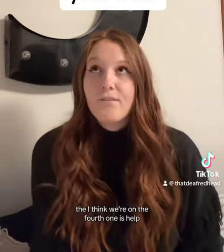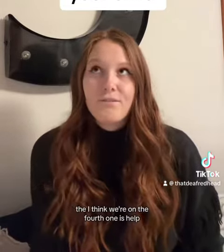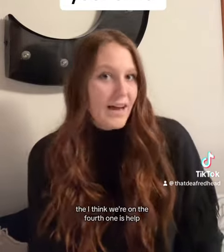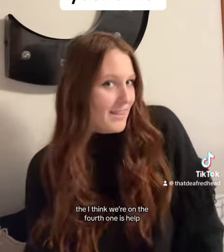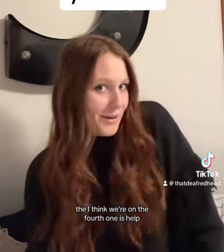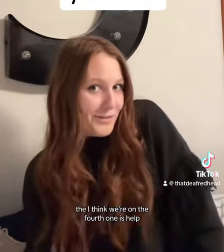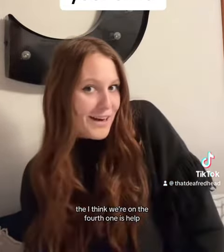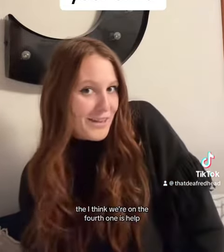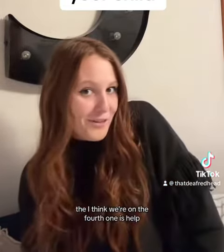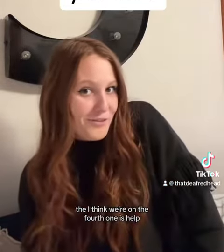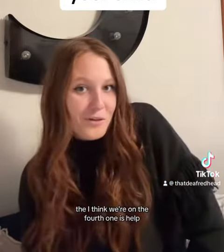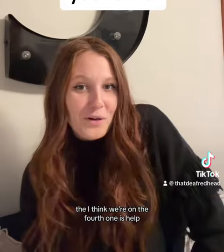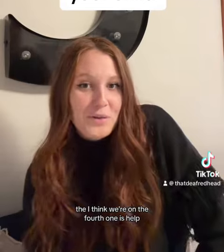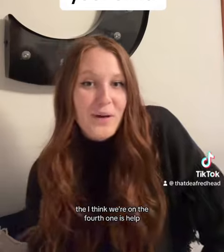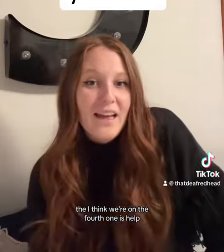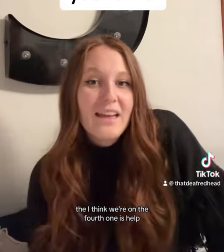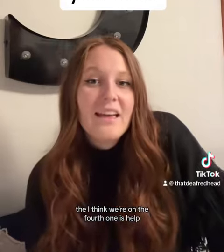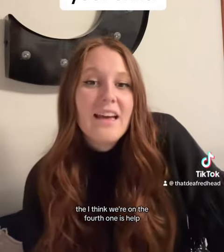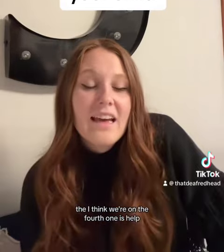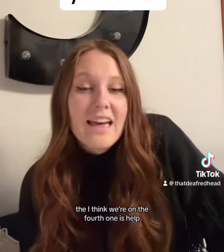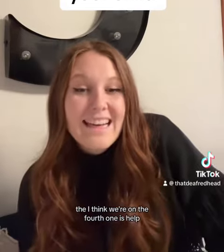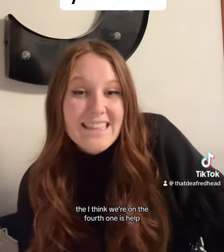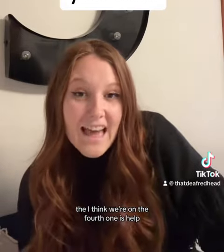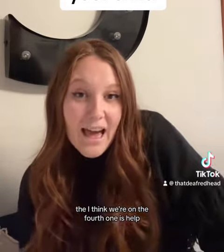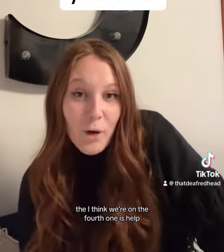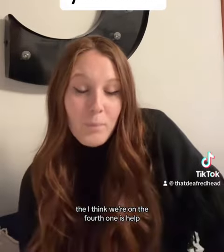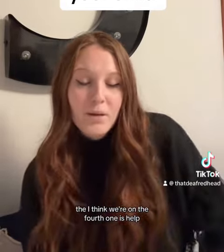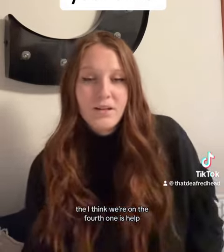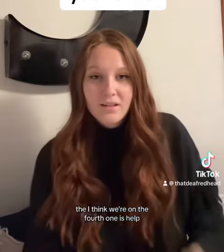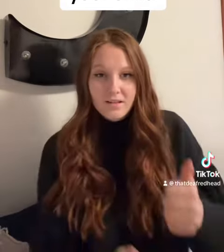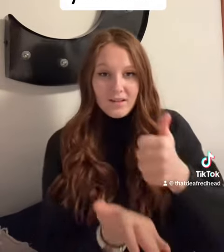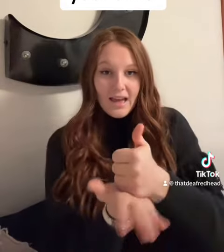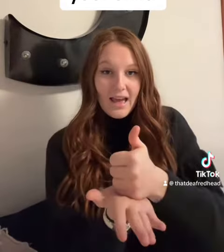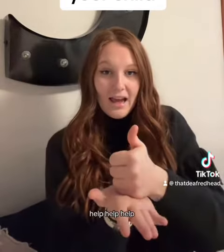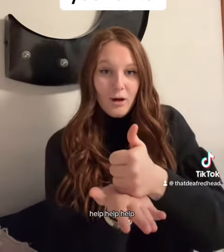I think we're on the fourth one is help.